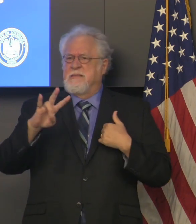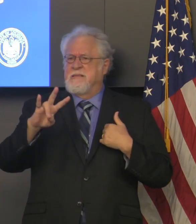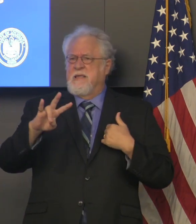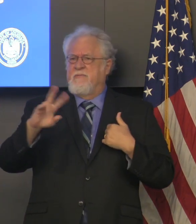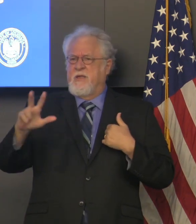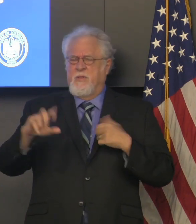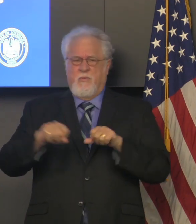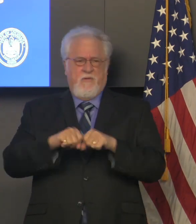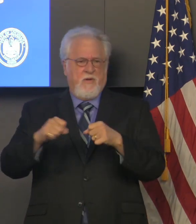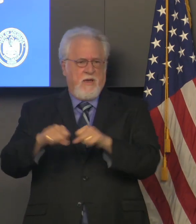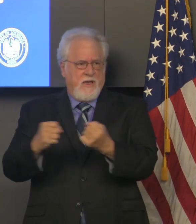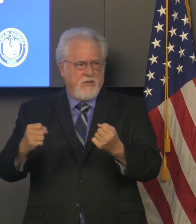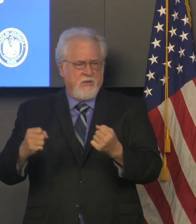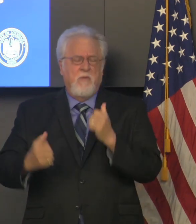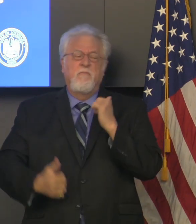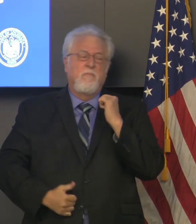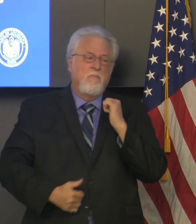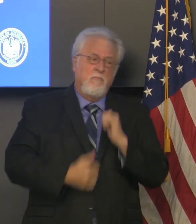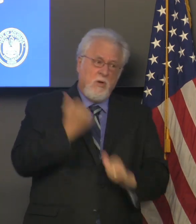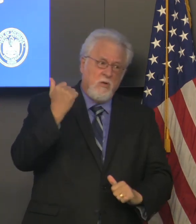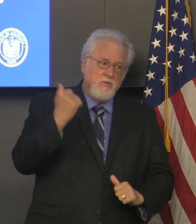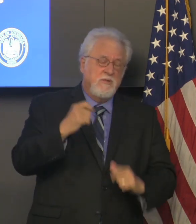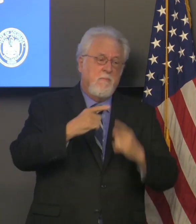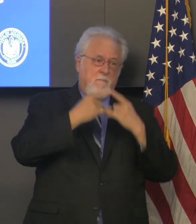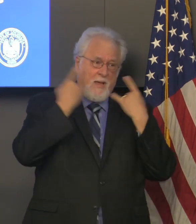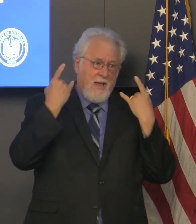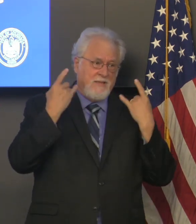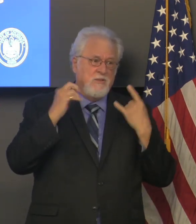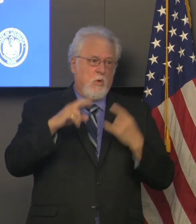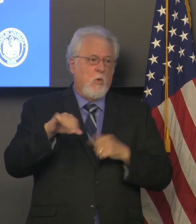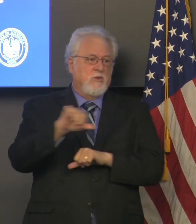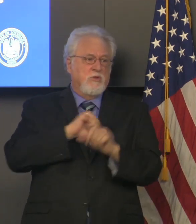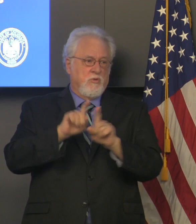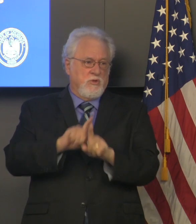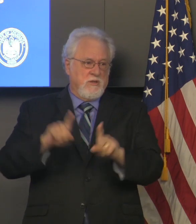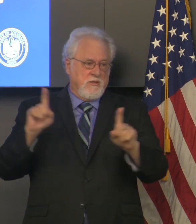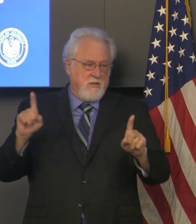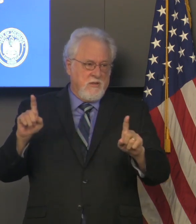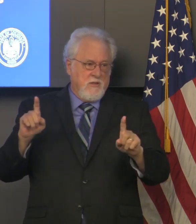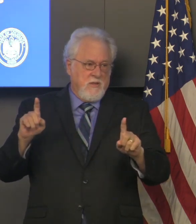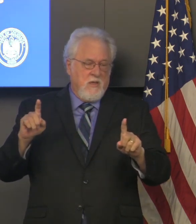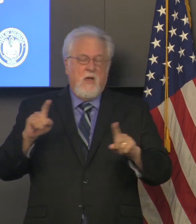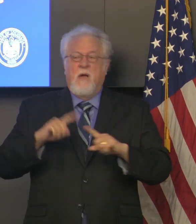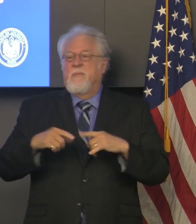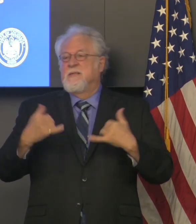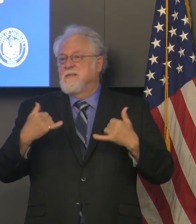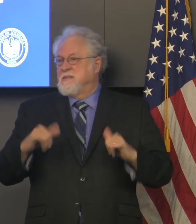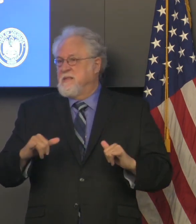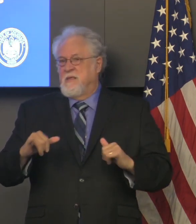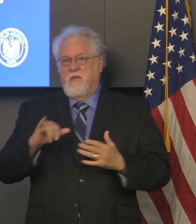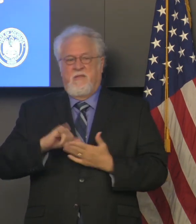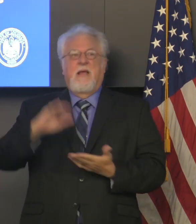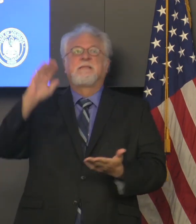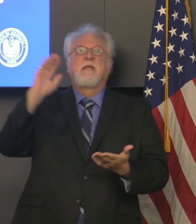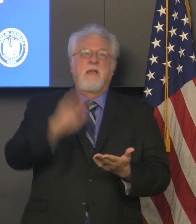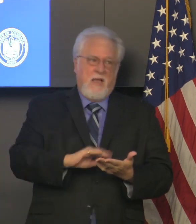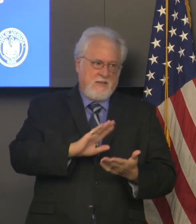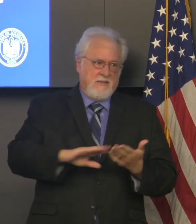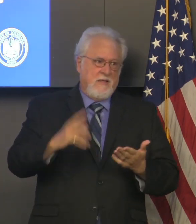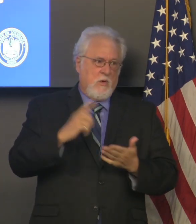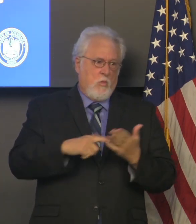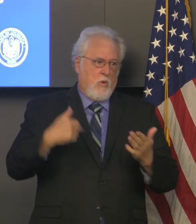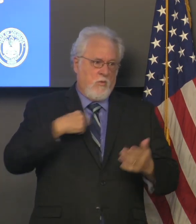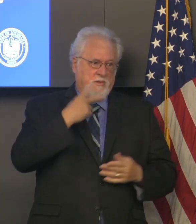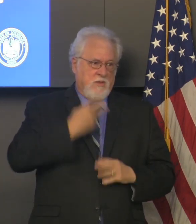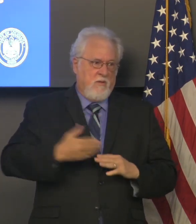73 violations. The vast majority were mask or some social distancing, but still in all, that was a lot less than what we've seen in the past.